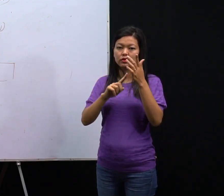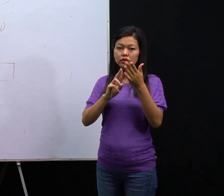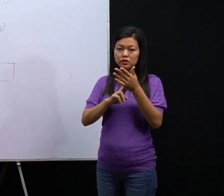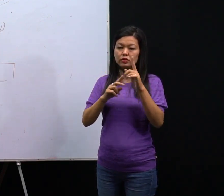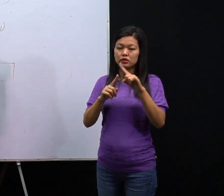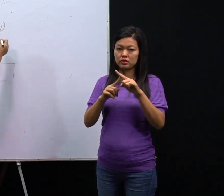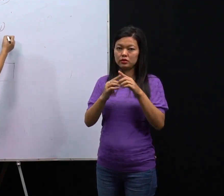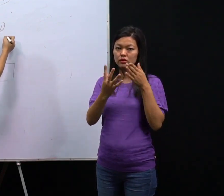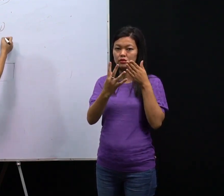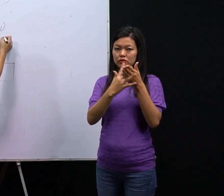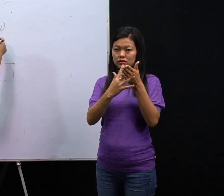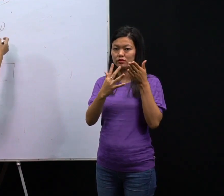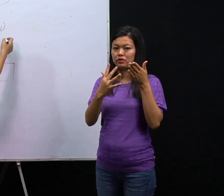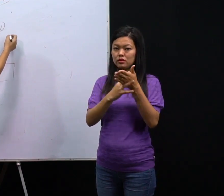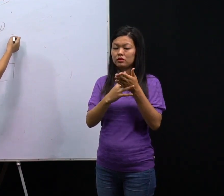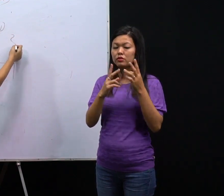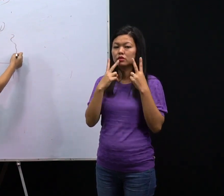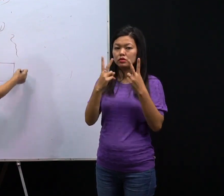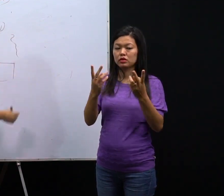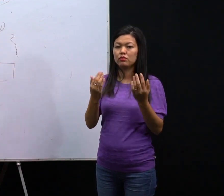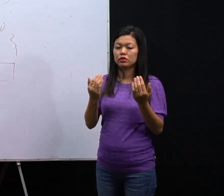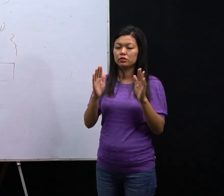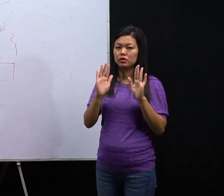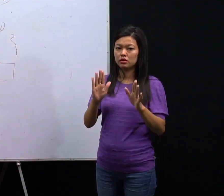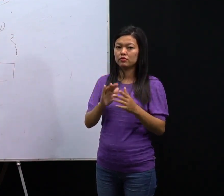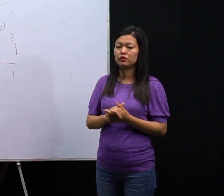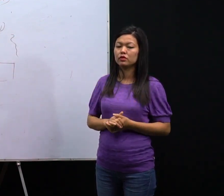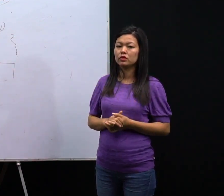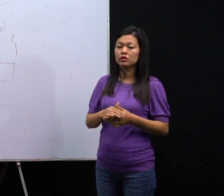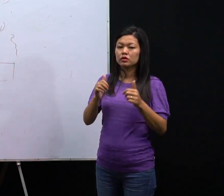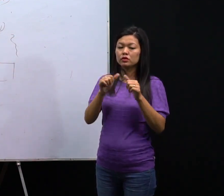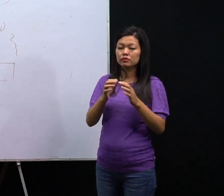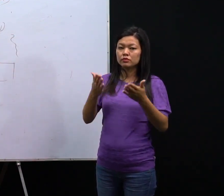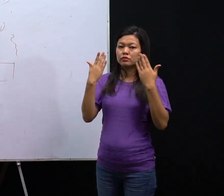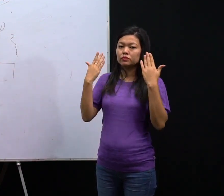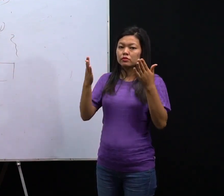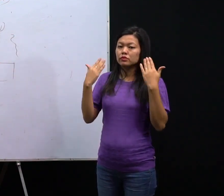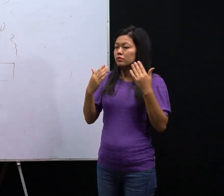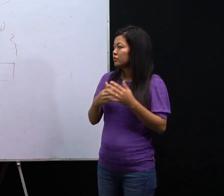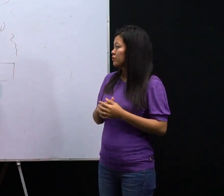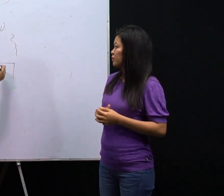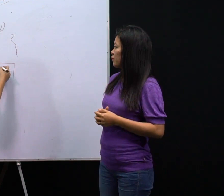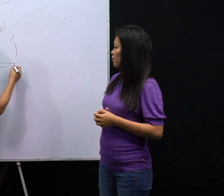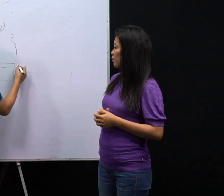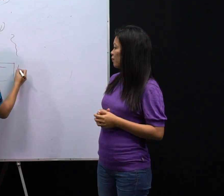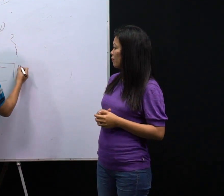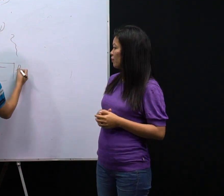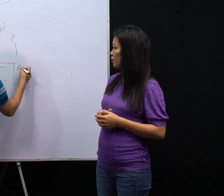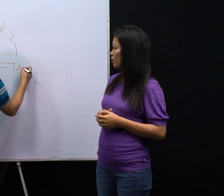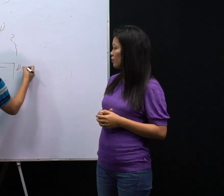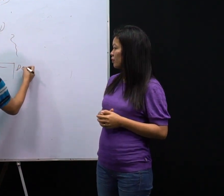this is a rarer medium, okay? Air is a rarer medium, and then this glass is a denser